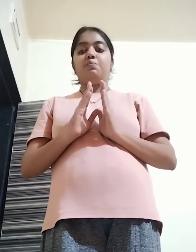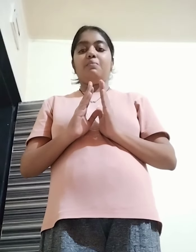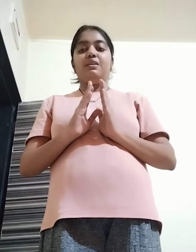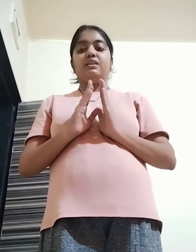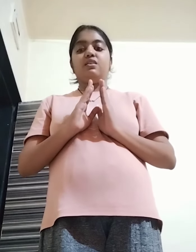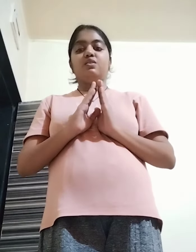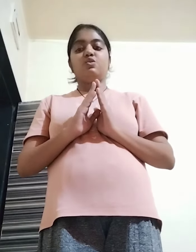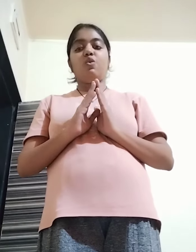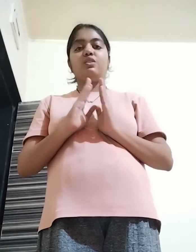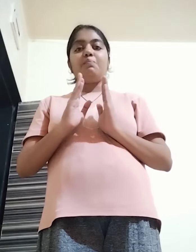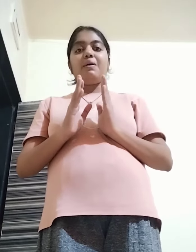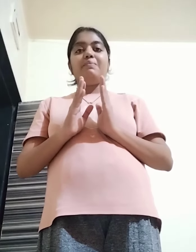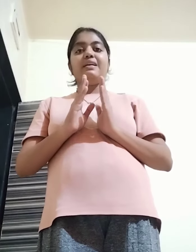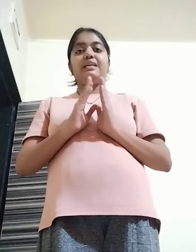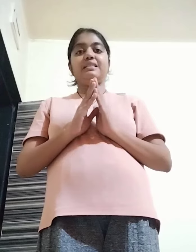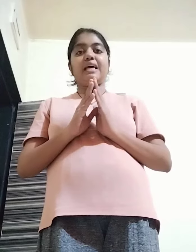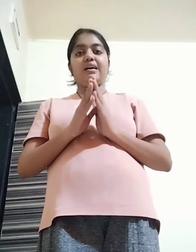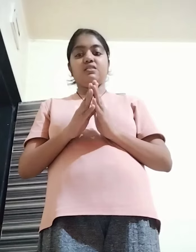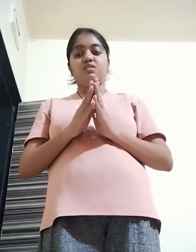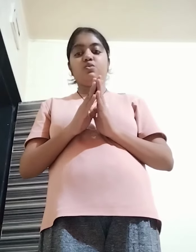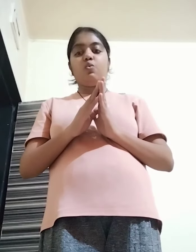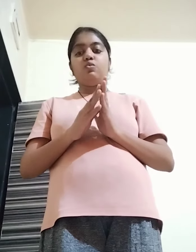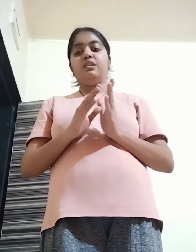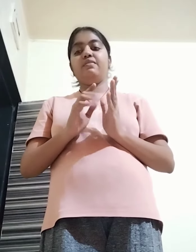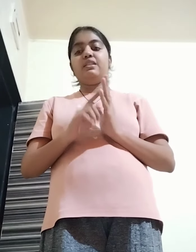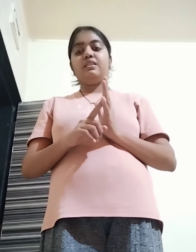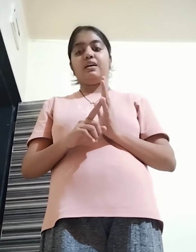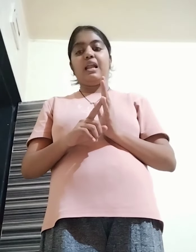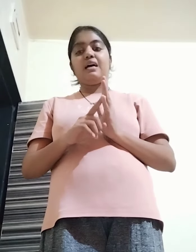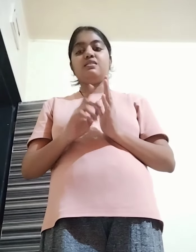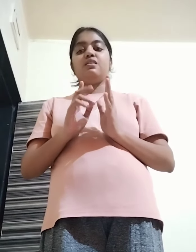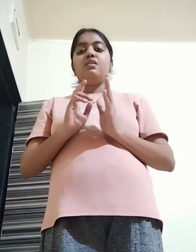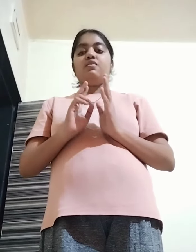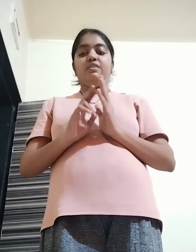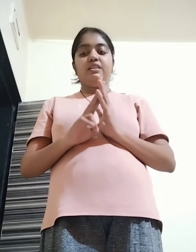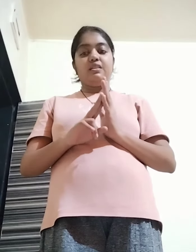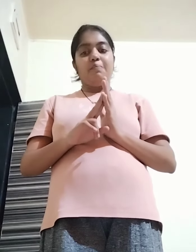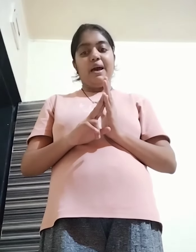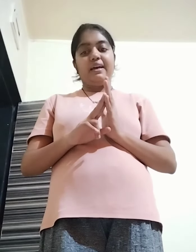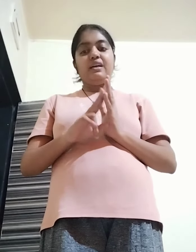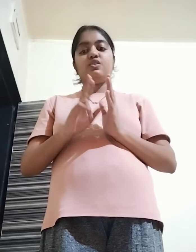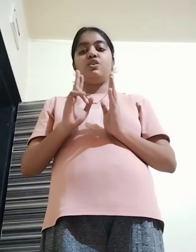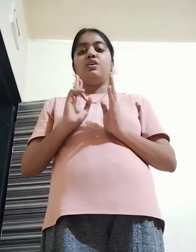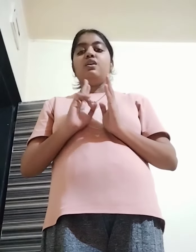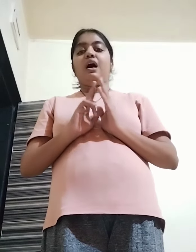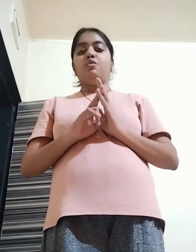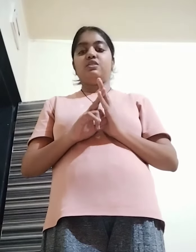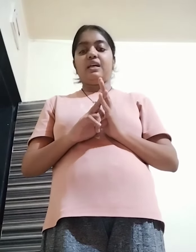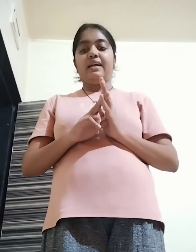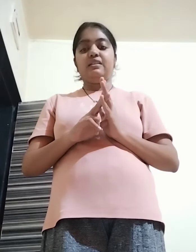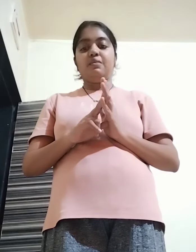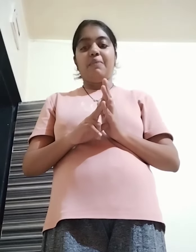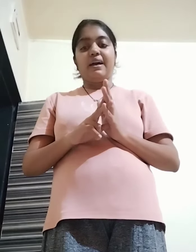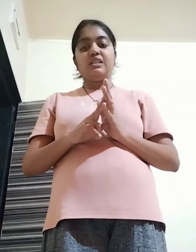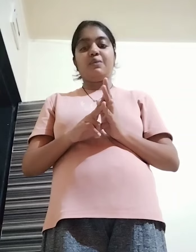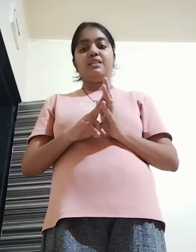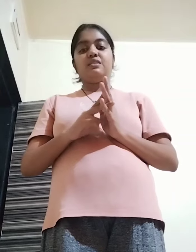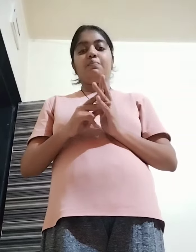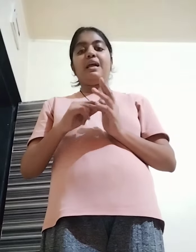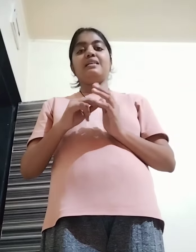public. So the public is accessed only within the class, within the package, outside the package by the subclass